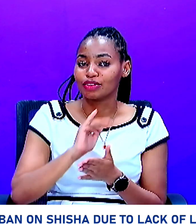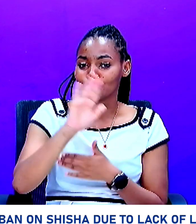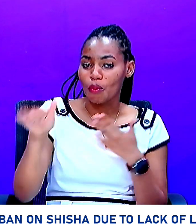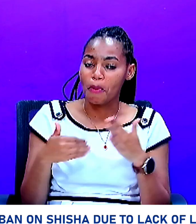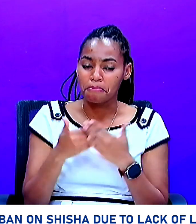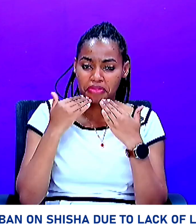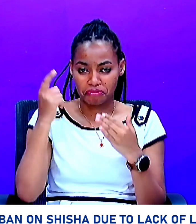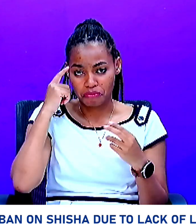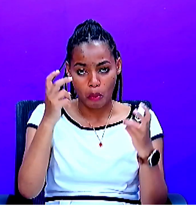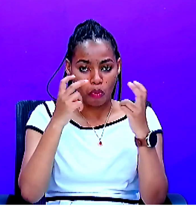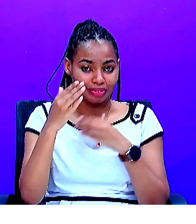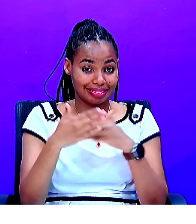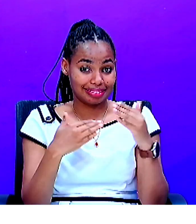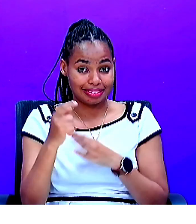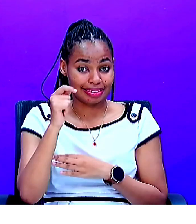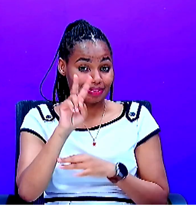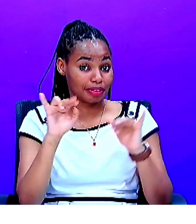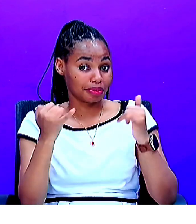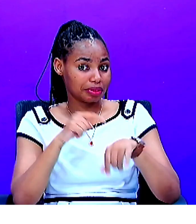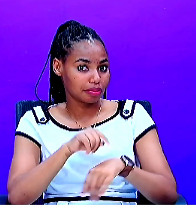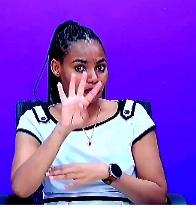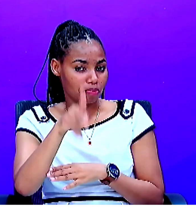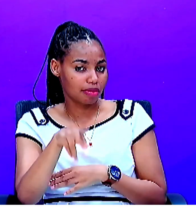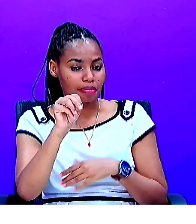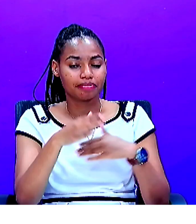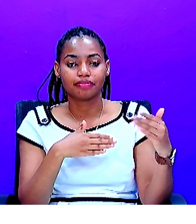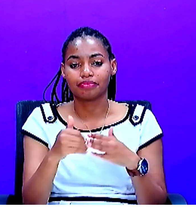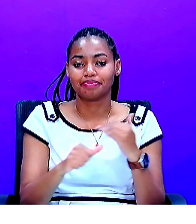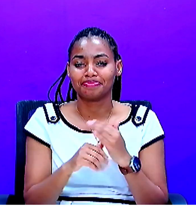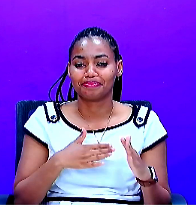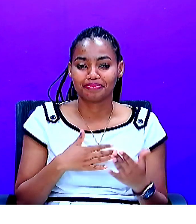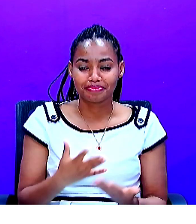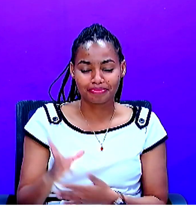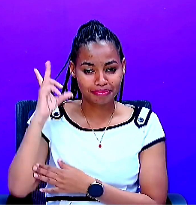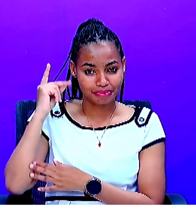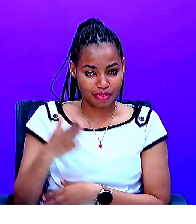And we've come to the end of the news update. Thank you for joining us here at Science TV. I have been your host,